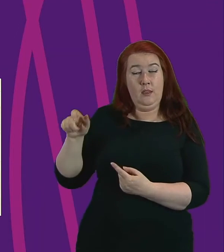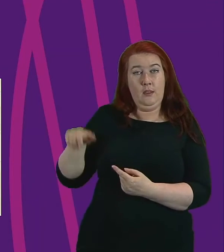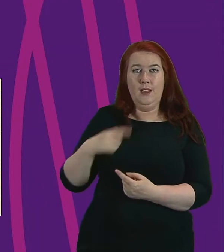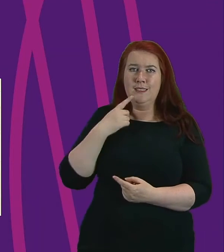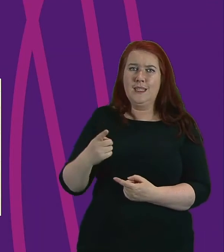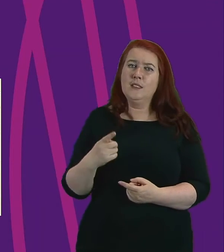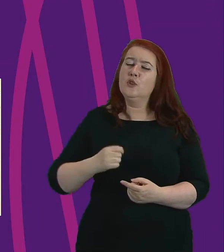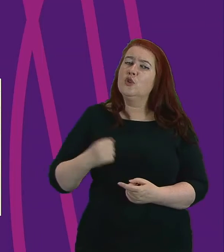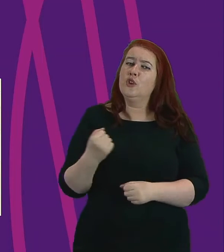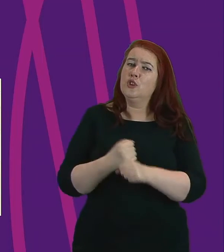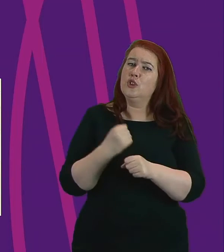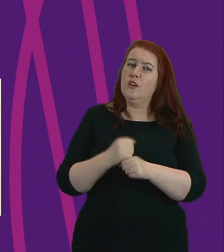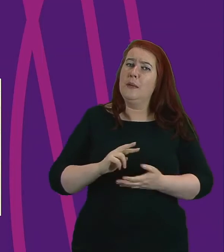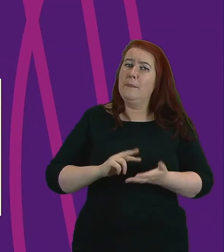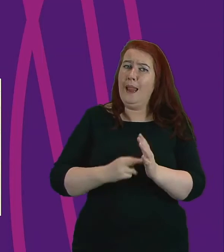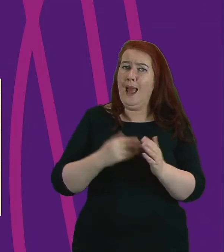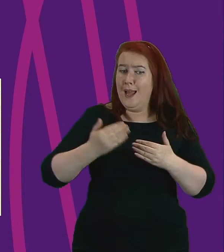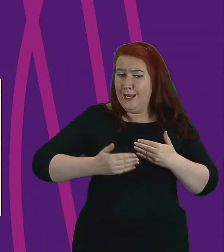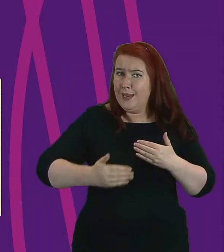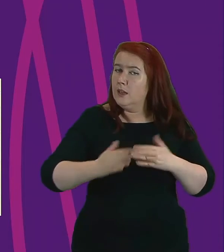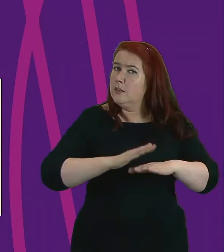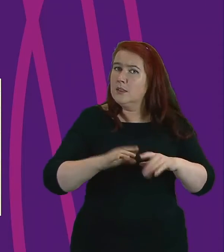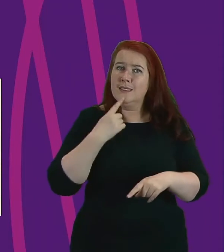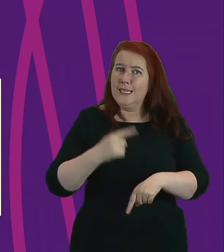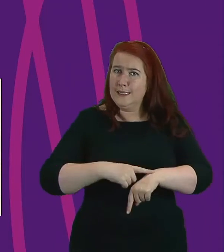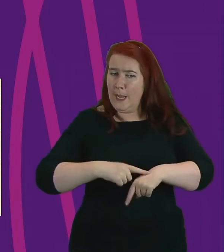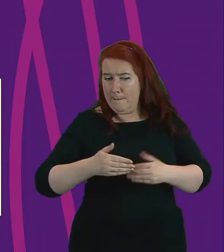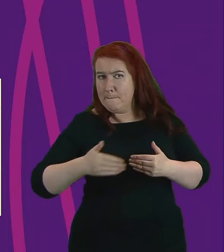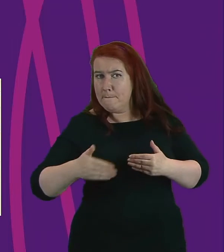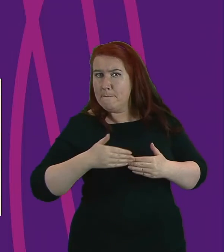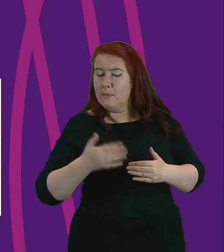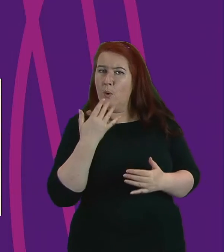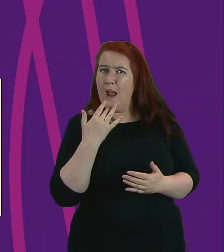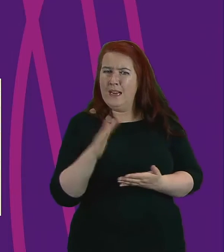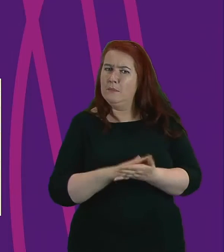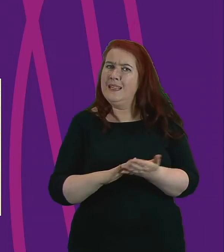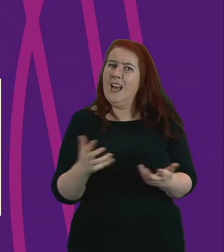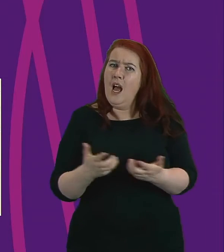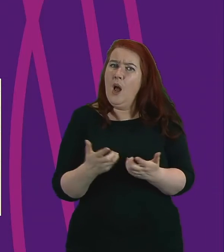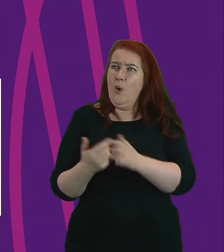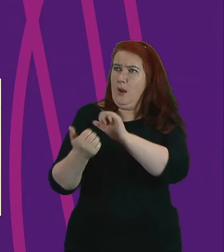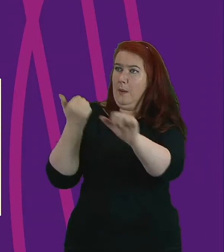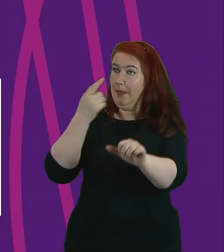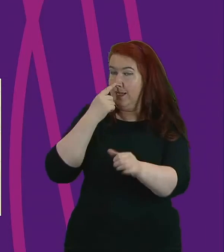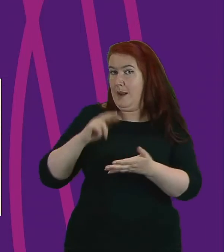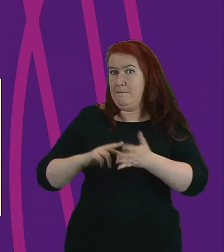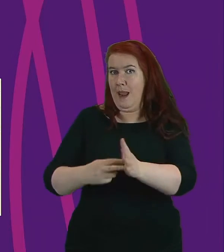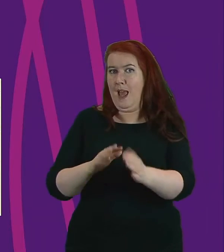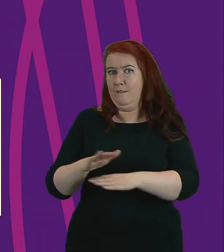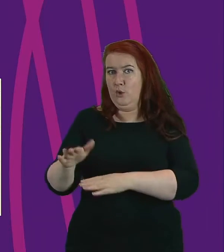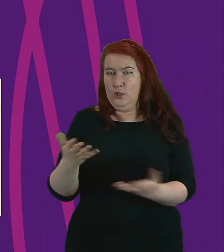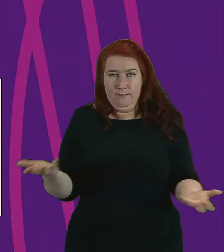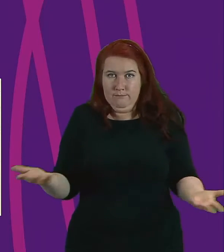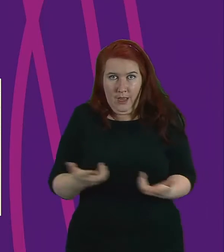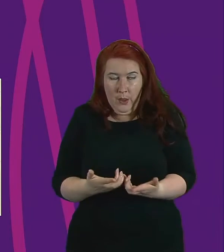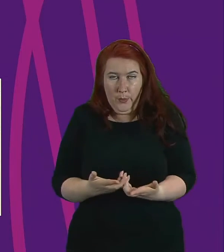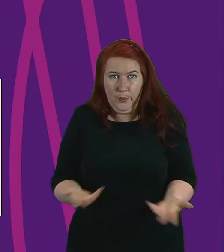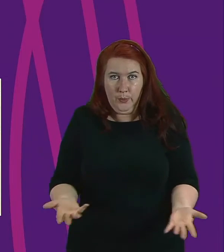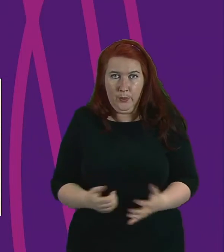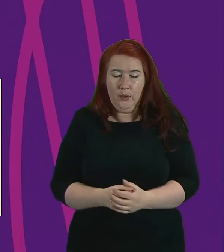timescales for moving between the different phases, making it tricky for firms to plan ahead with confidence. And I recognise that there is a